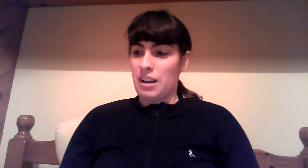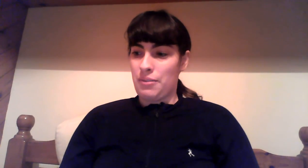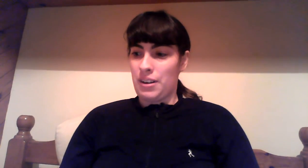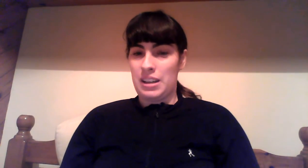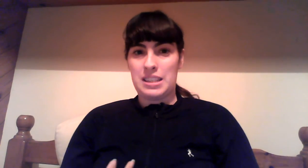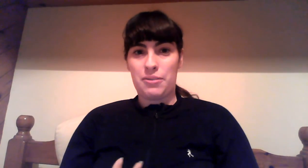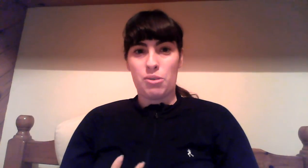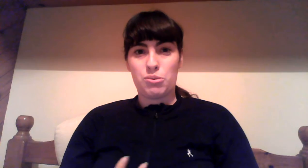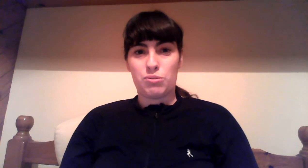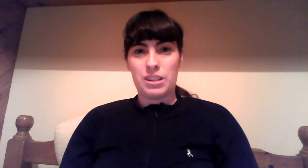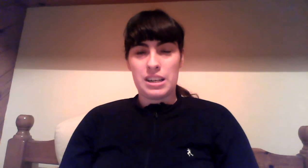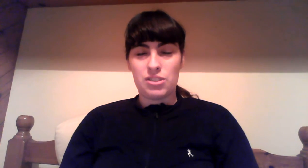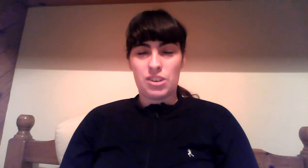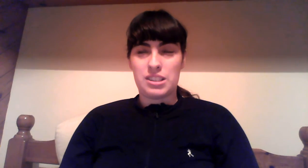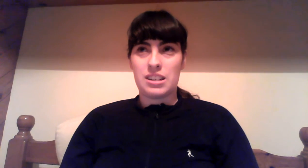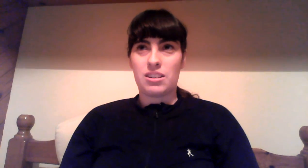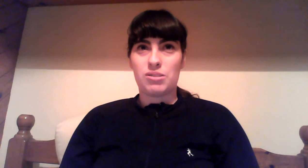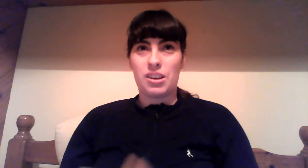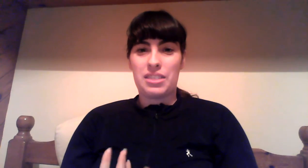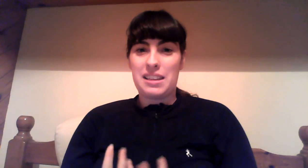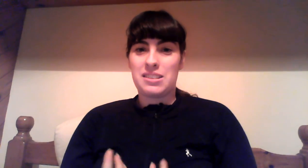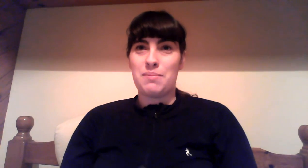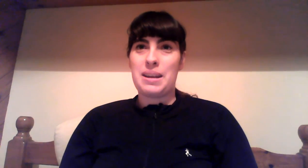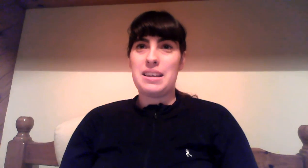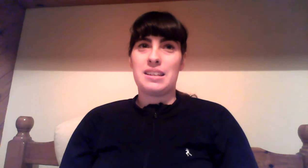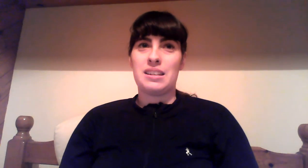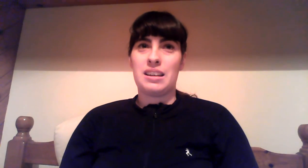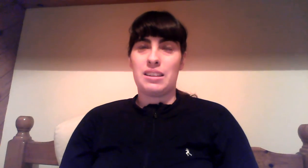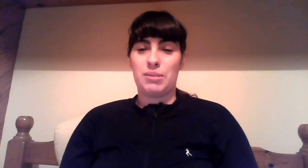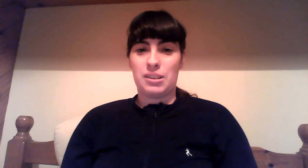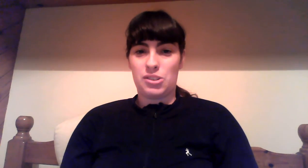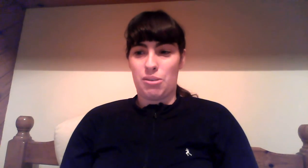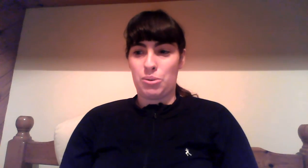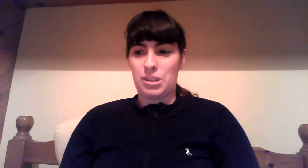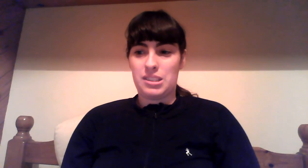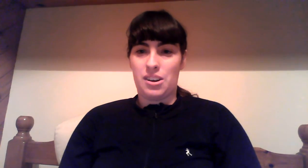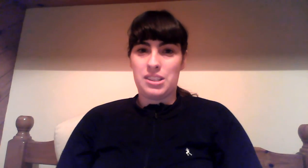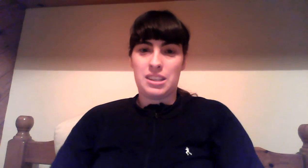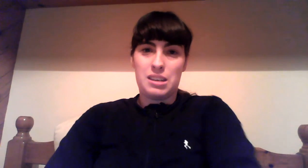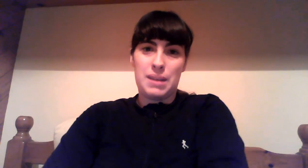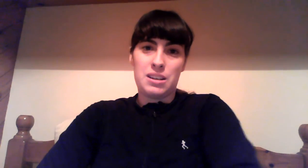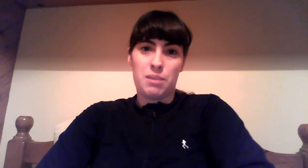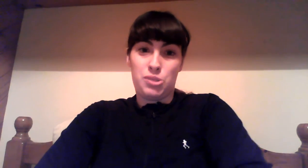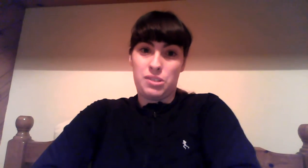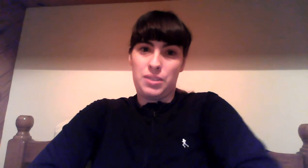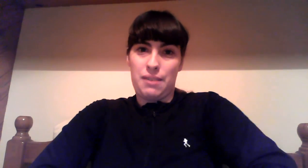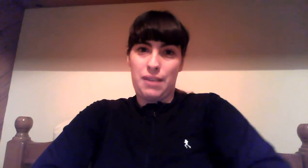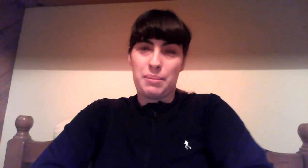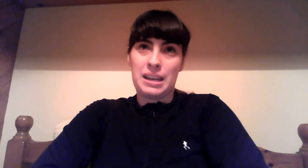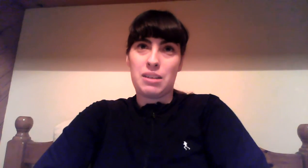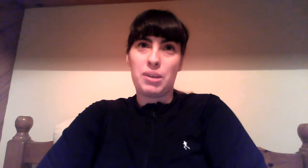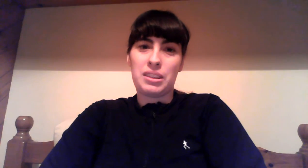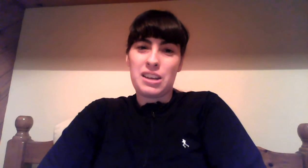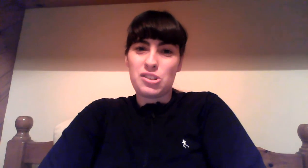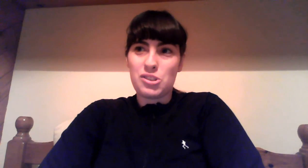find like deaf culture really interesting, and I was like, that's amazing. And they were like showing all these signs that they'd made up just for their family, and I'm like, that's just so